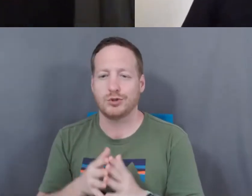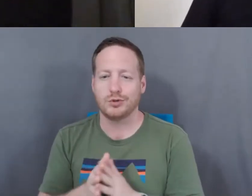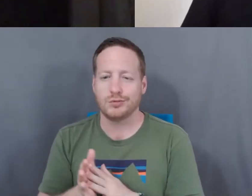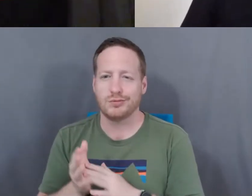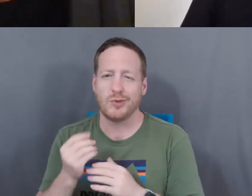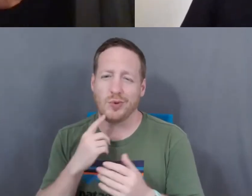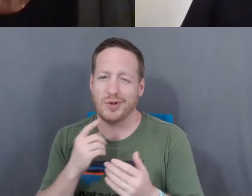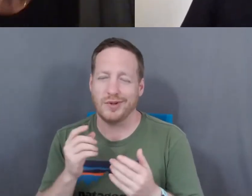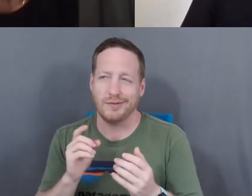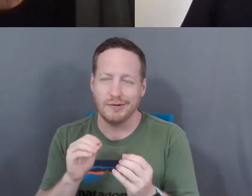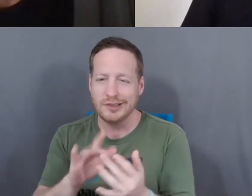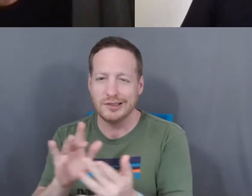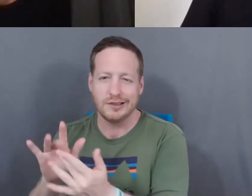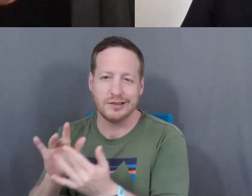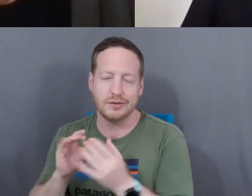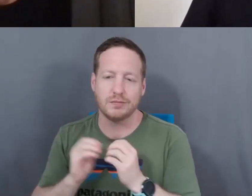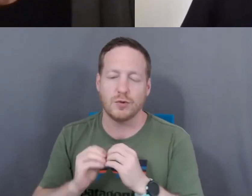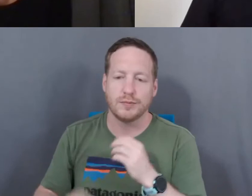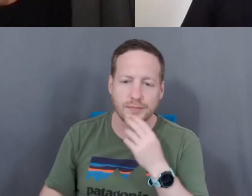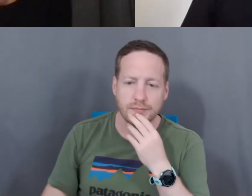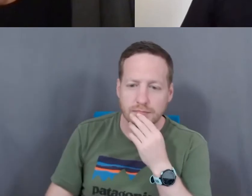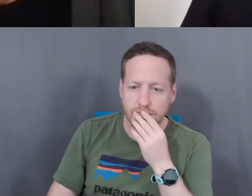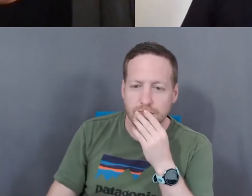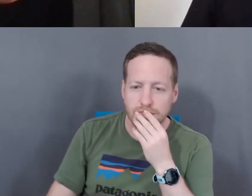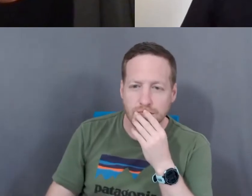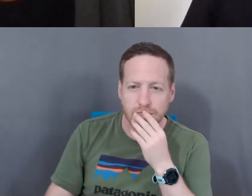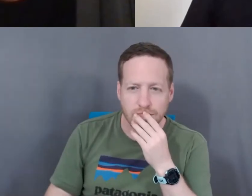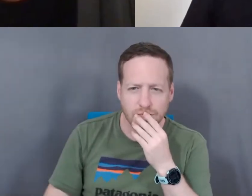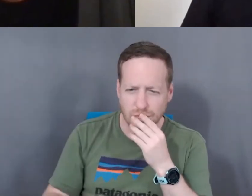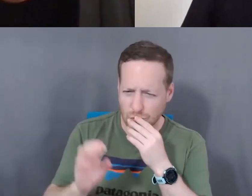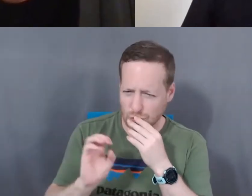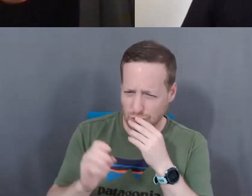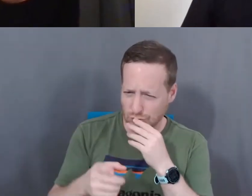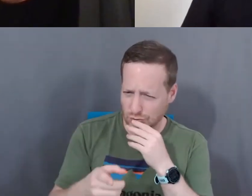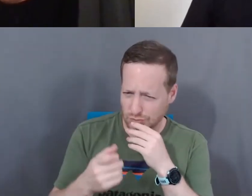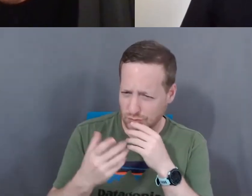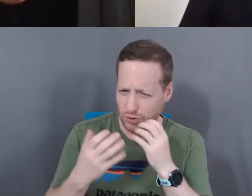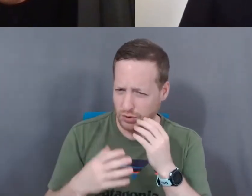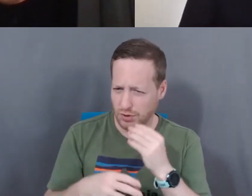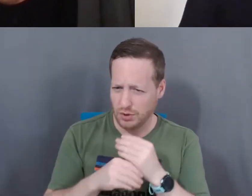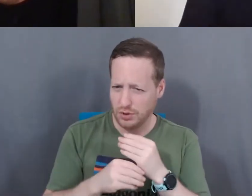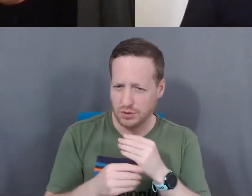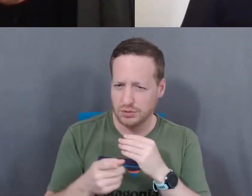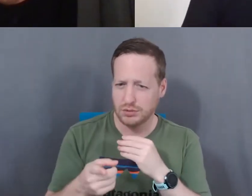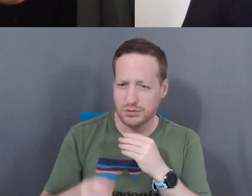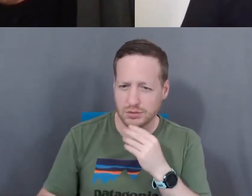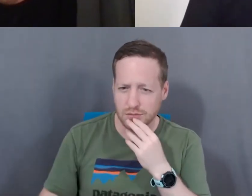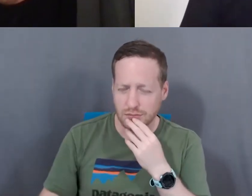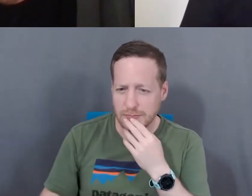becoming involved with the commission. So more outreach to try to recruit people. And Ernest, did you have other comments to add